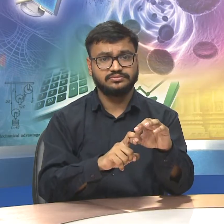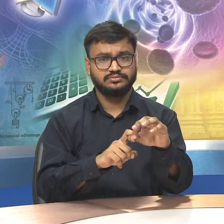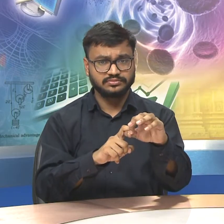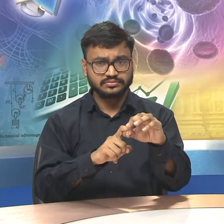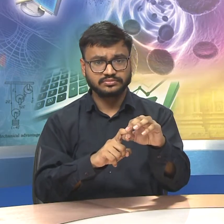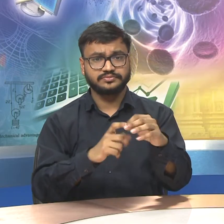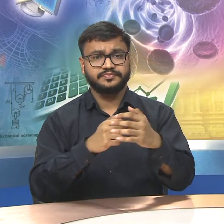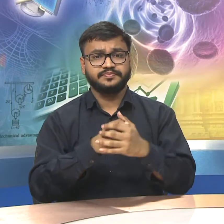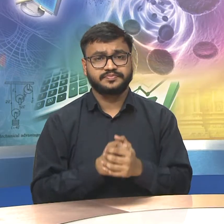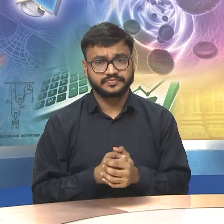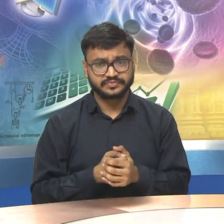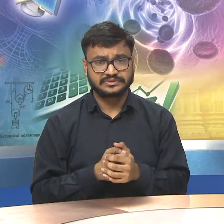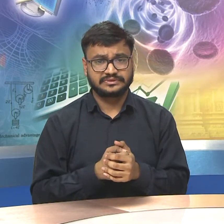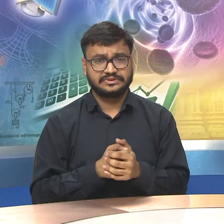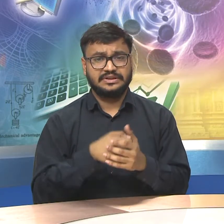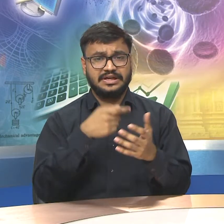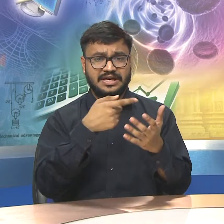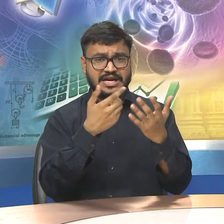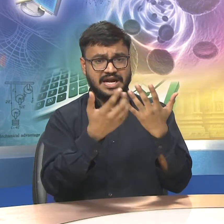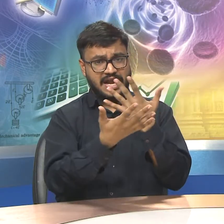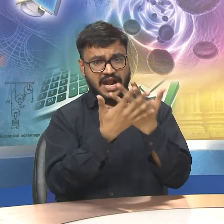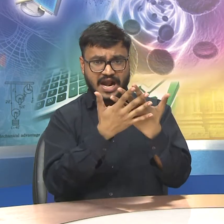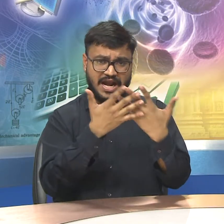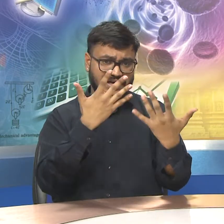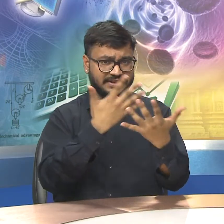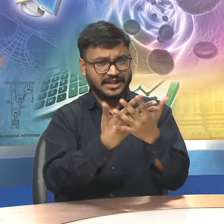Describe the three manual components of the sign mother.